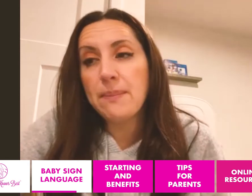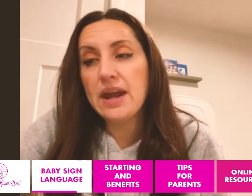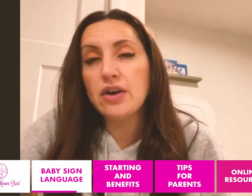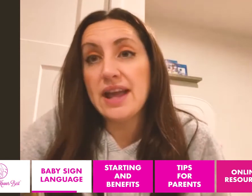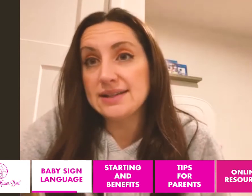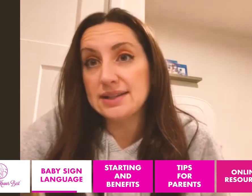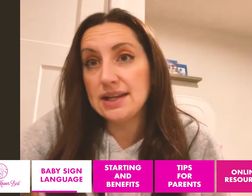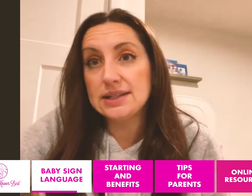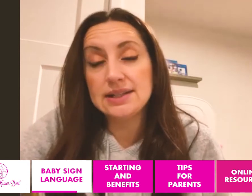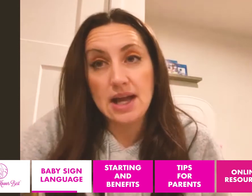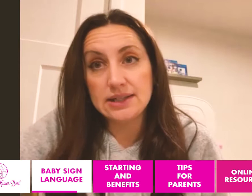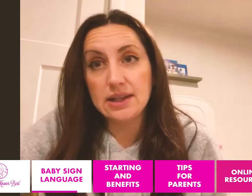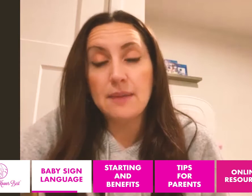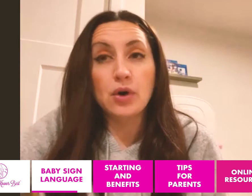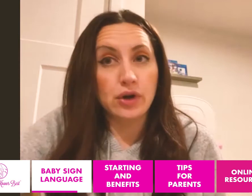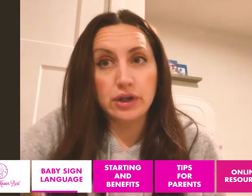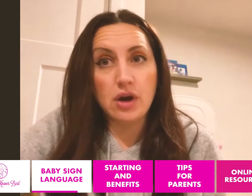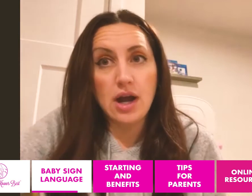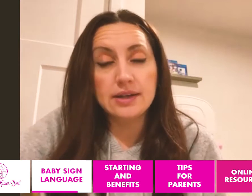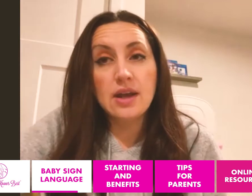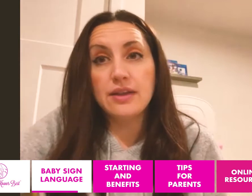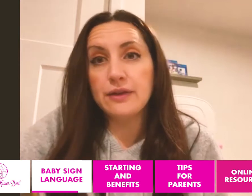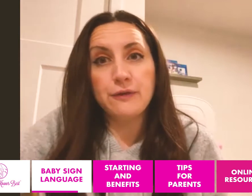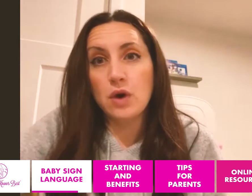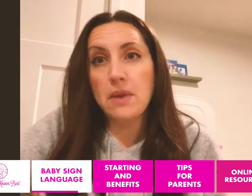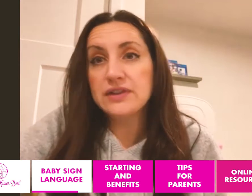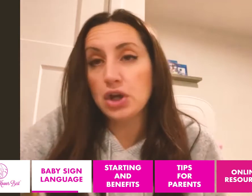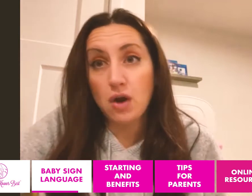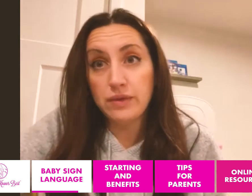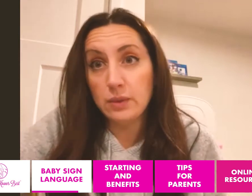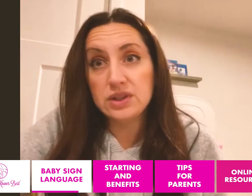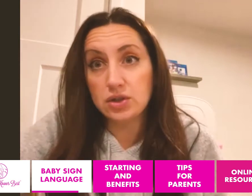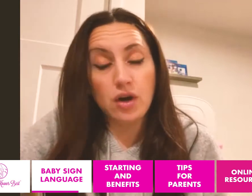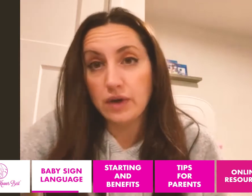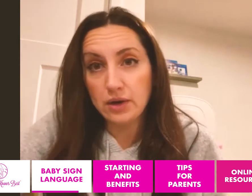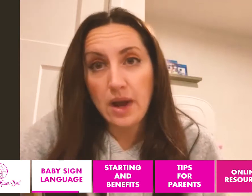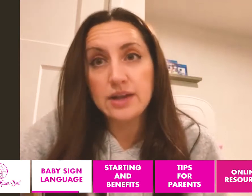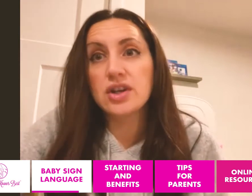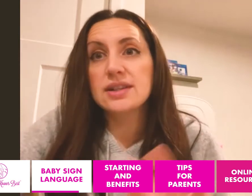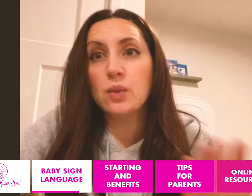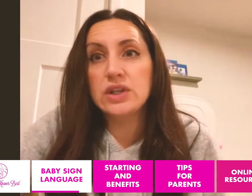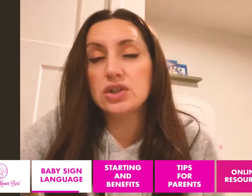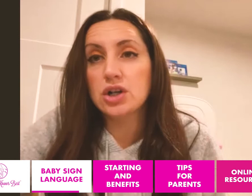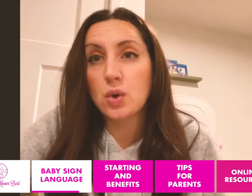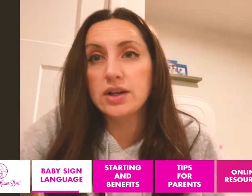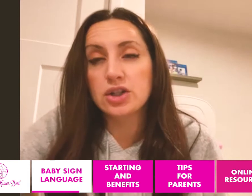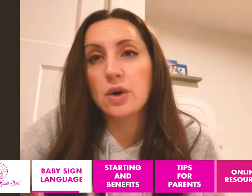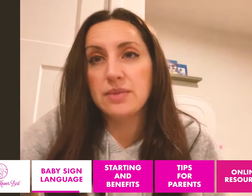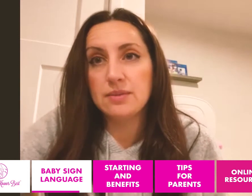parent hesitate to sign to them earlier on than the 4 months? No, they would start right away, just like we start talking to our babies right